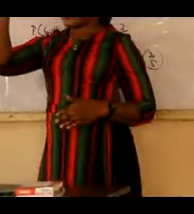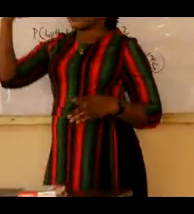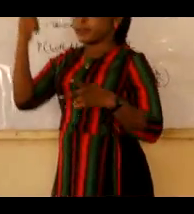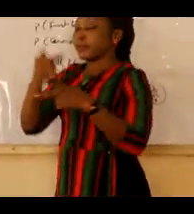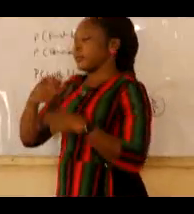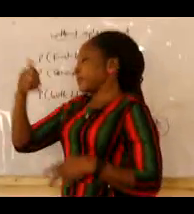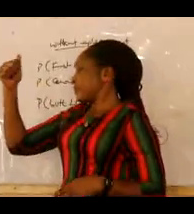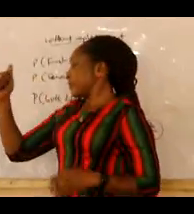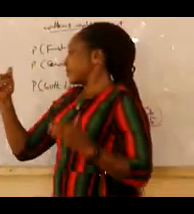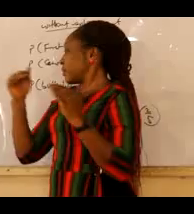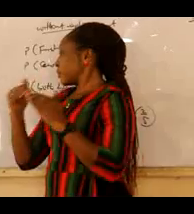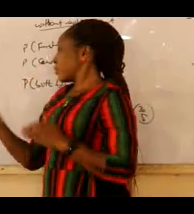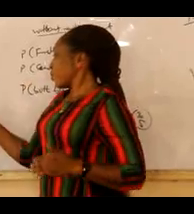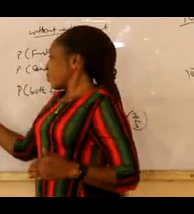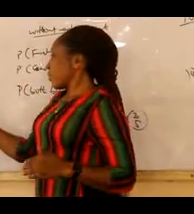first blue